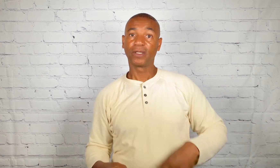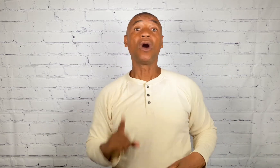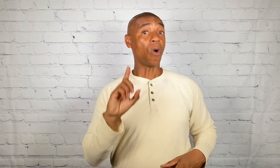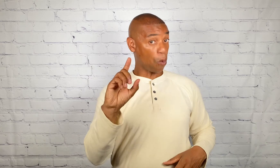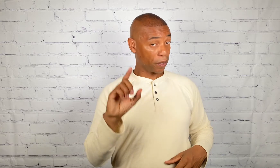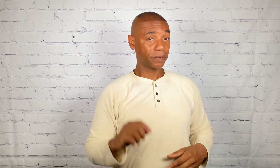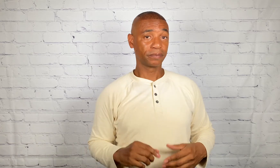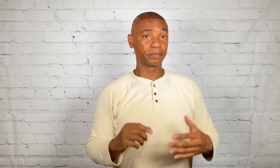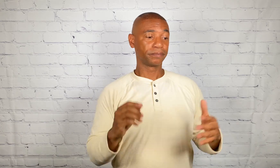Or.